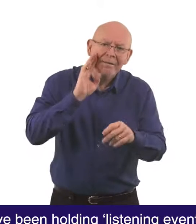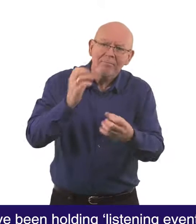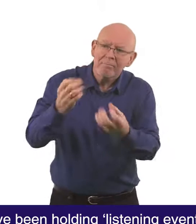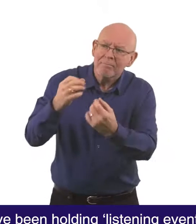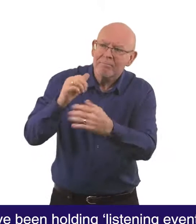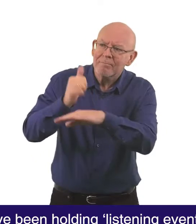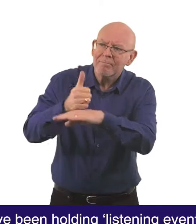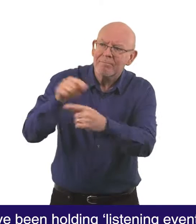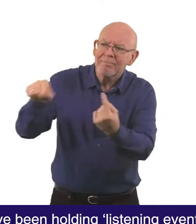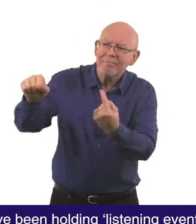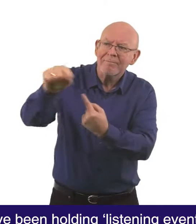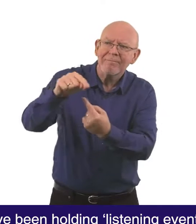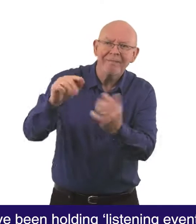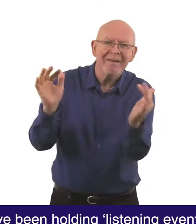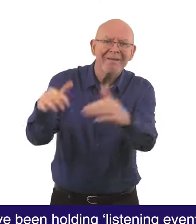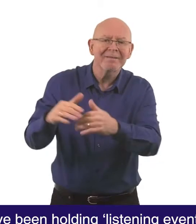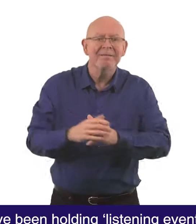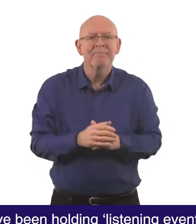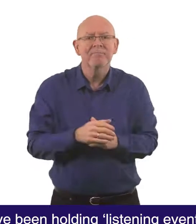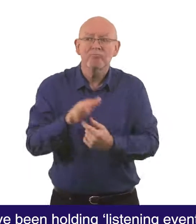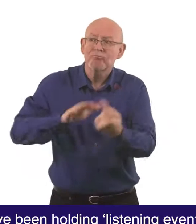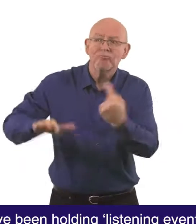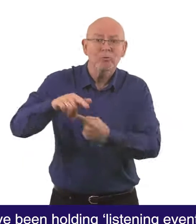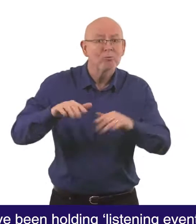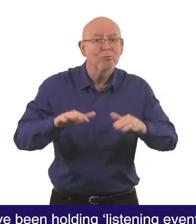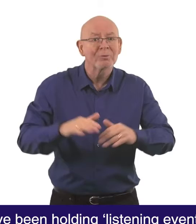events around the country to hear directly from disabled people.